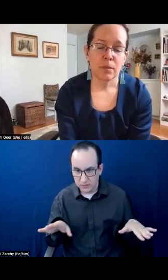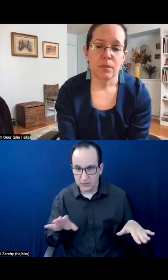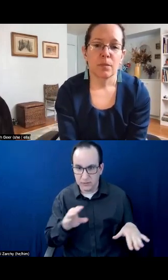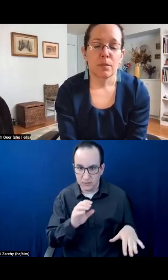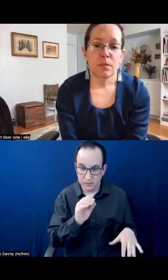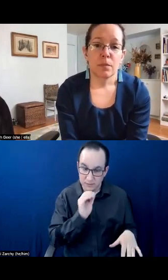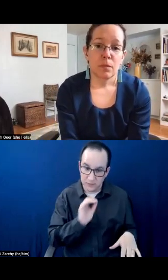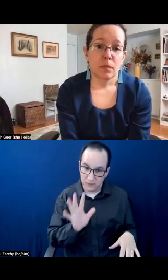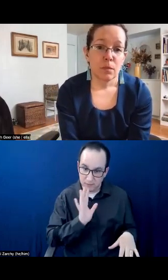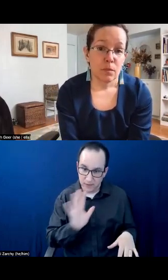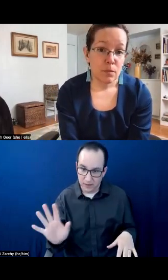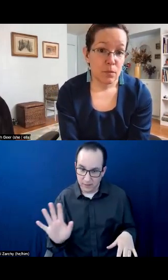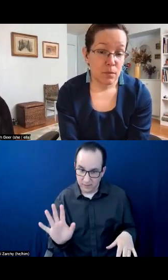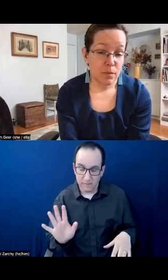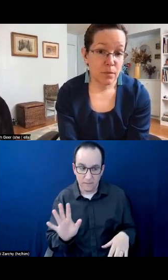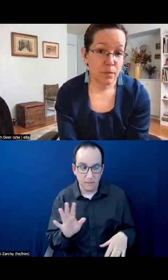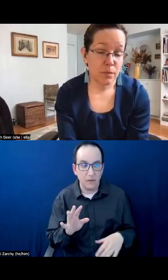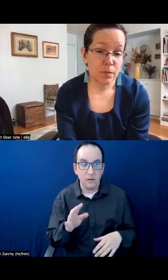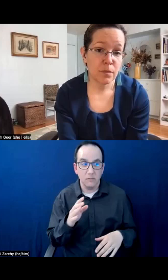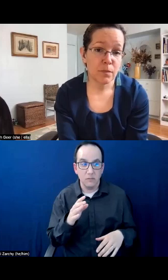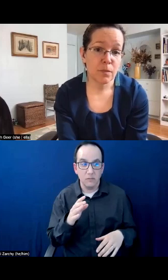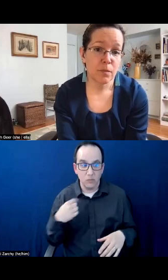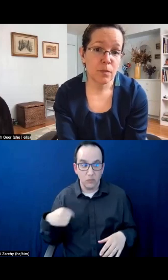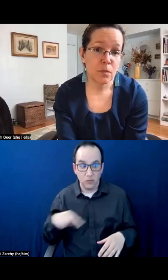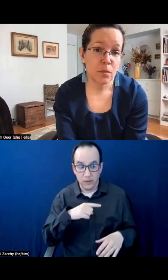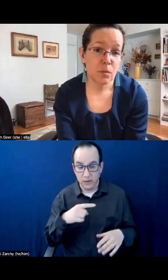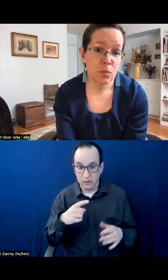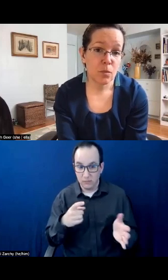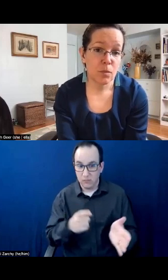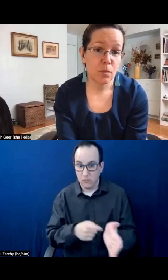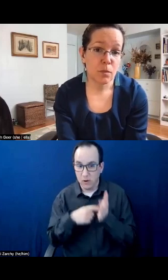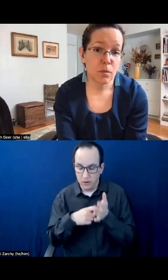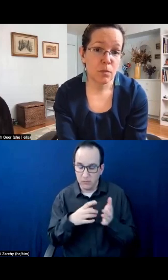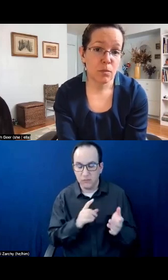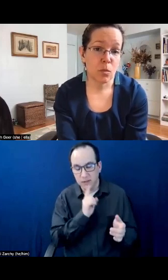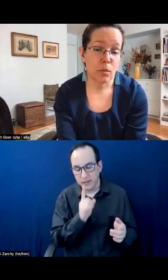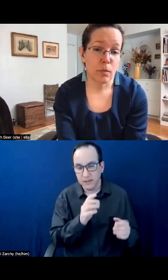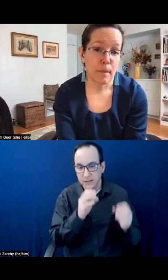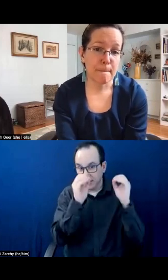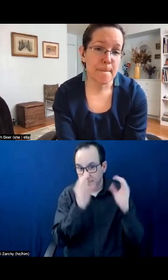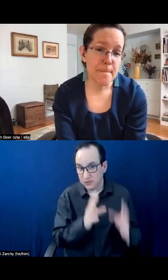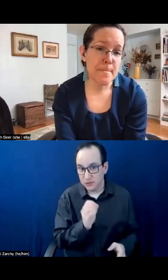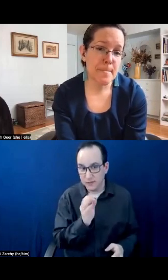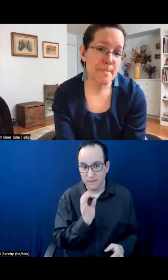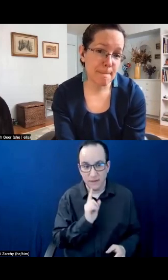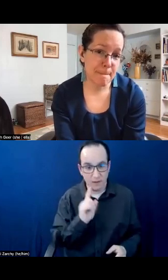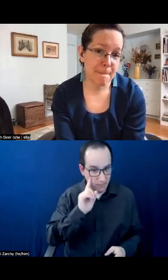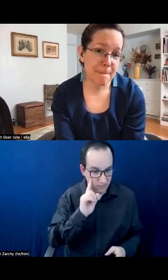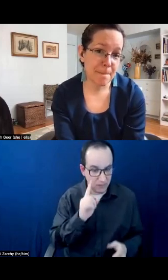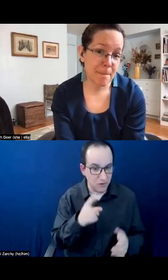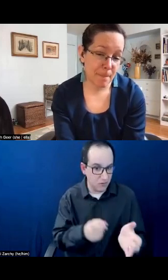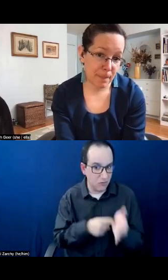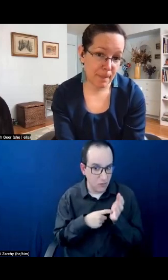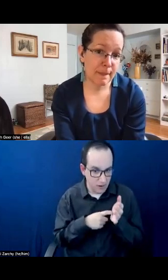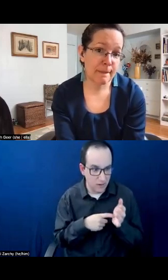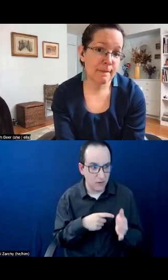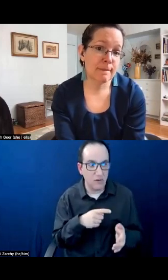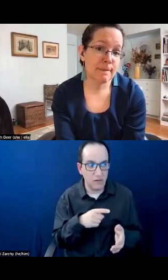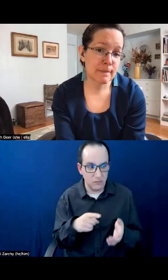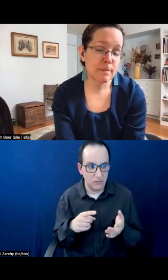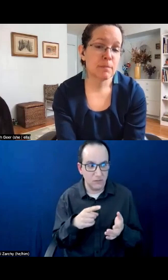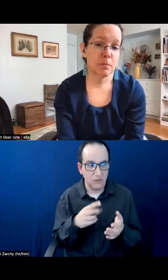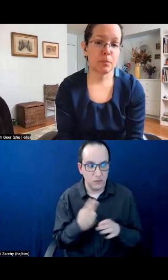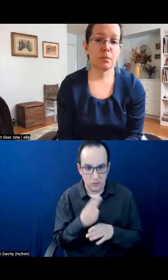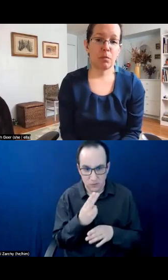for those deaf, hard of hearing children in the K-12 system from 0 to 5, we do require, teachers of the deaf